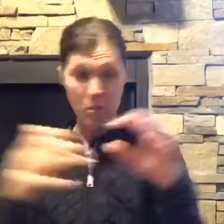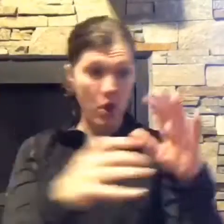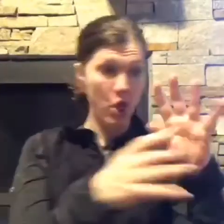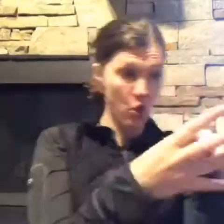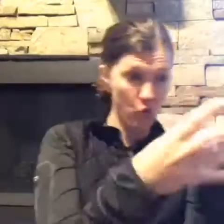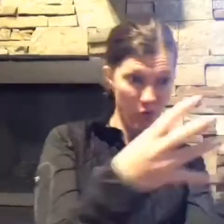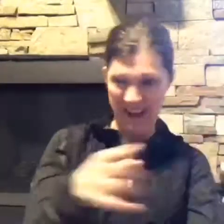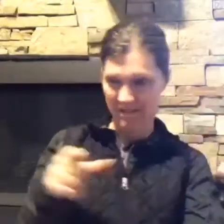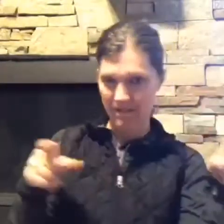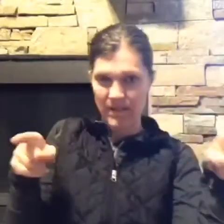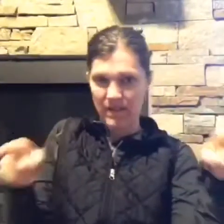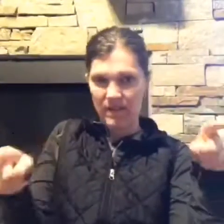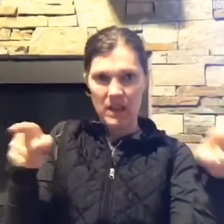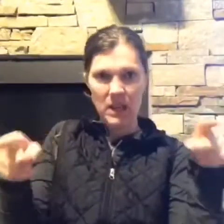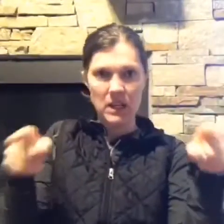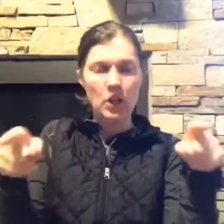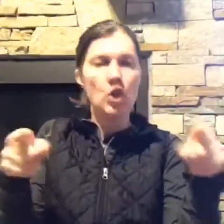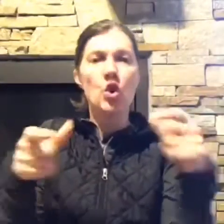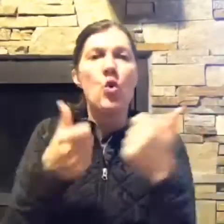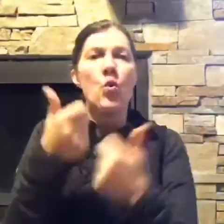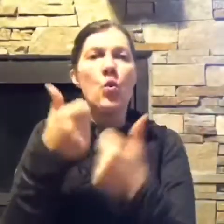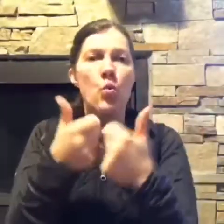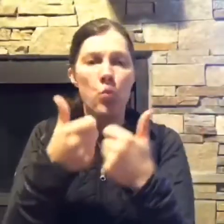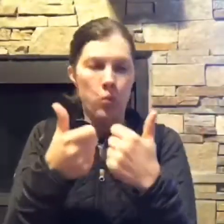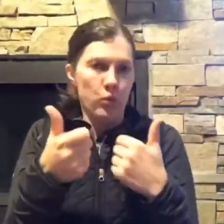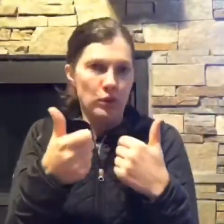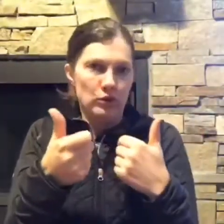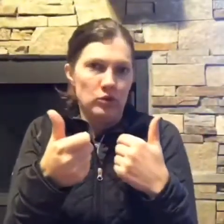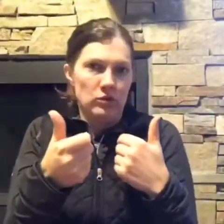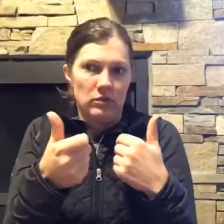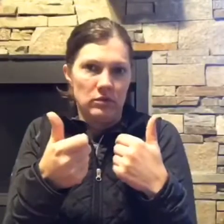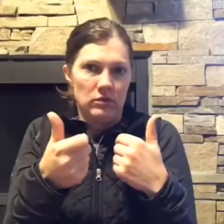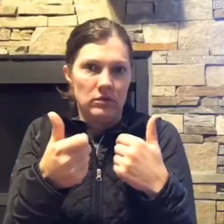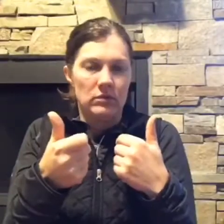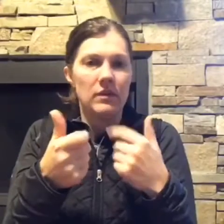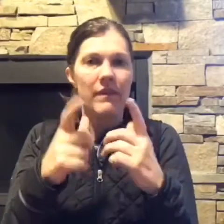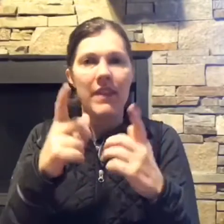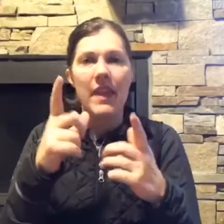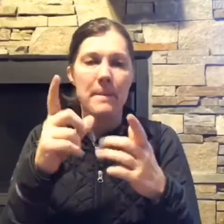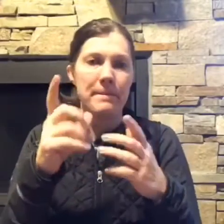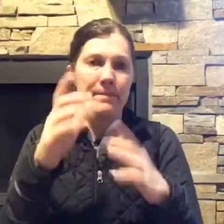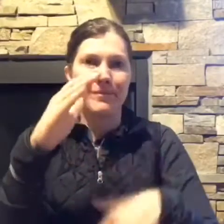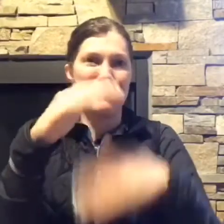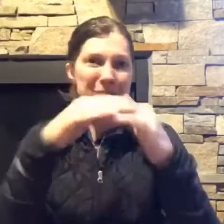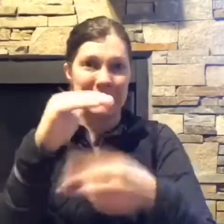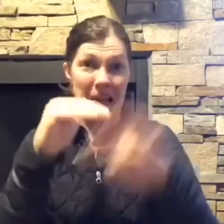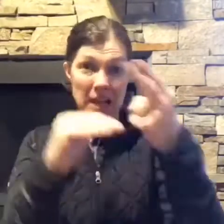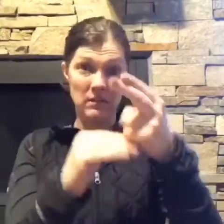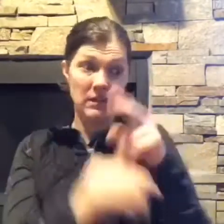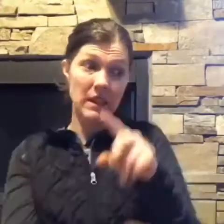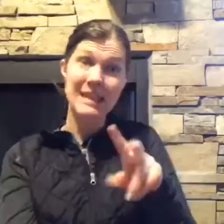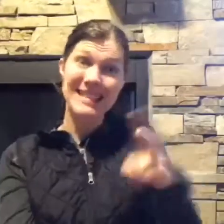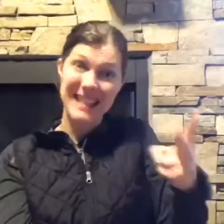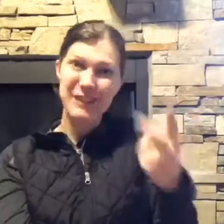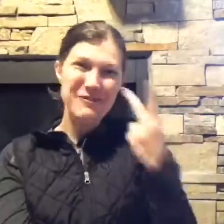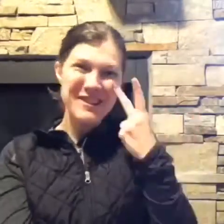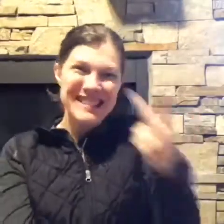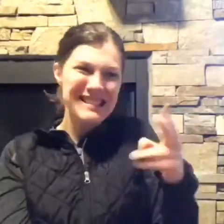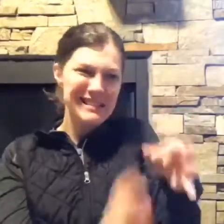balloon, we can just look at the graph. We don't have to do a bunch of work. We can just say, oh, how high did the second balloon go? You can just look at the graph and say,